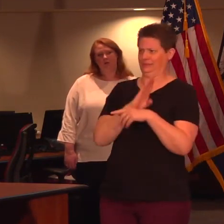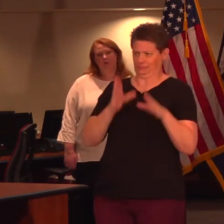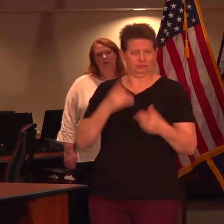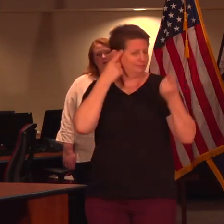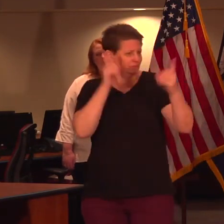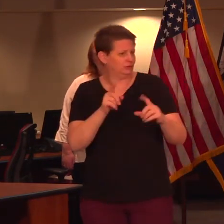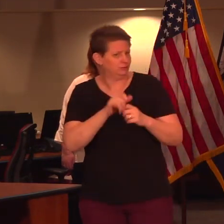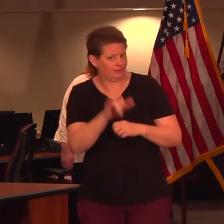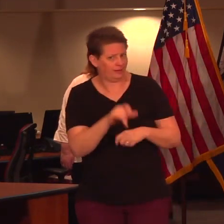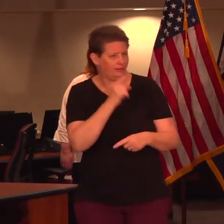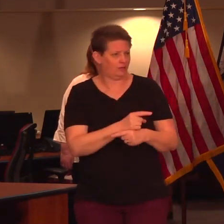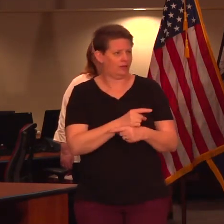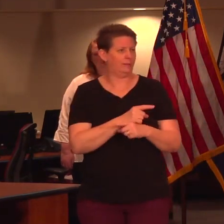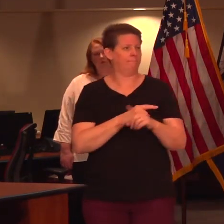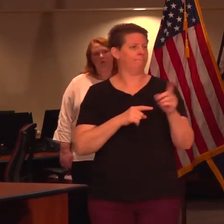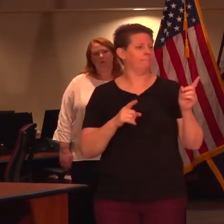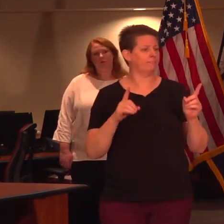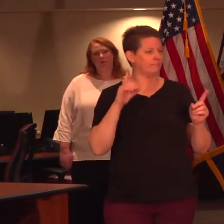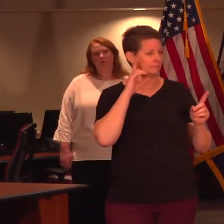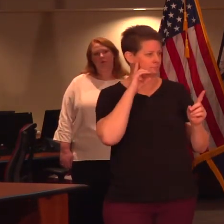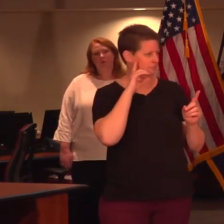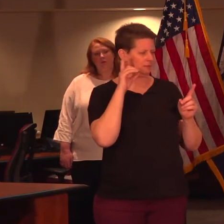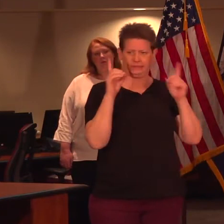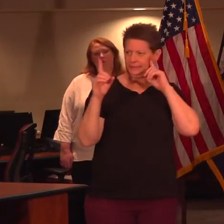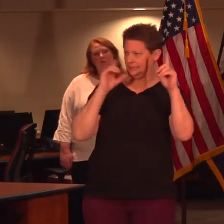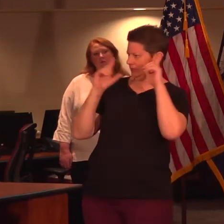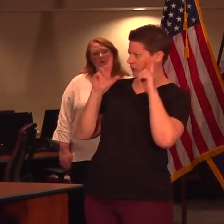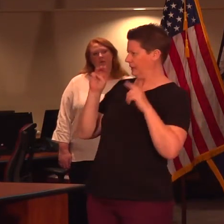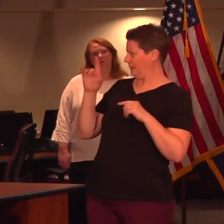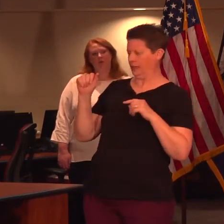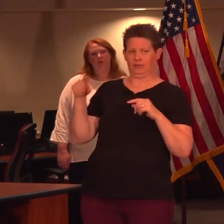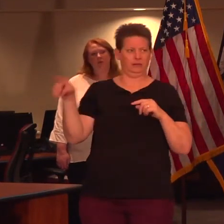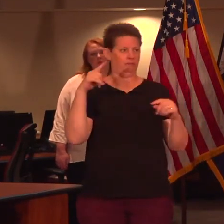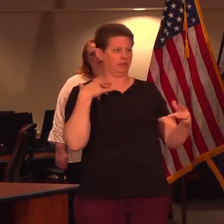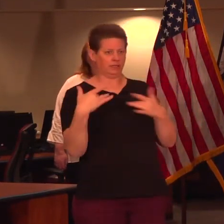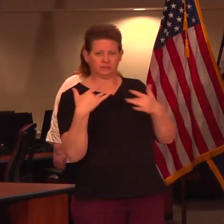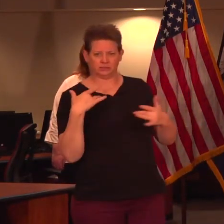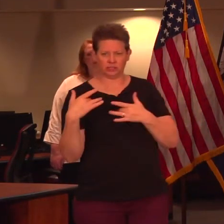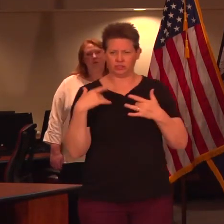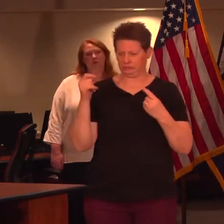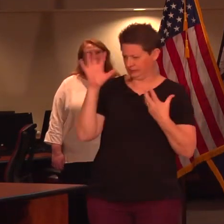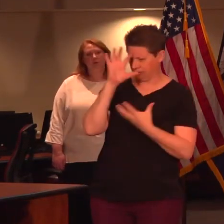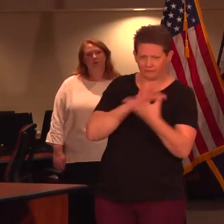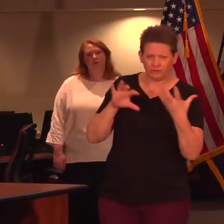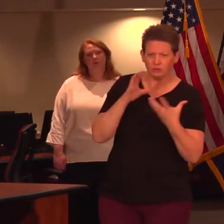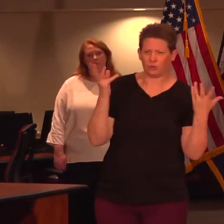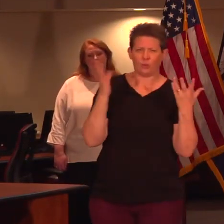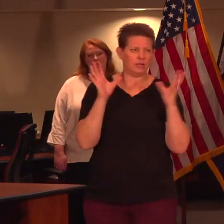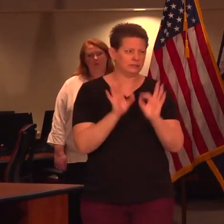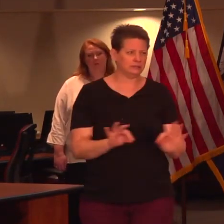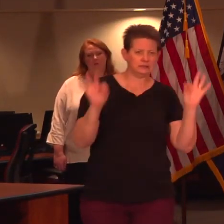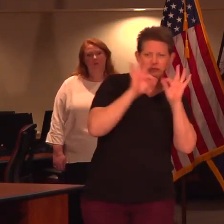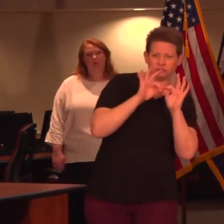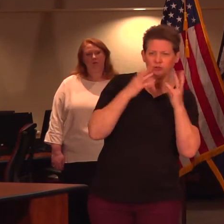with. We've been hearing, I think I speak for all the media, we've been hearing a lot of questions and concerns from people kind of confused as to what's essential and